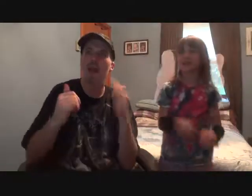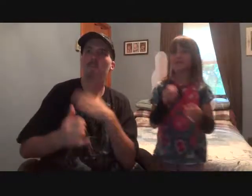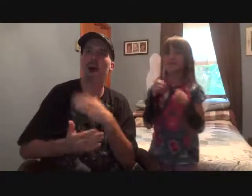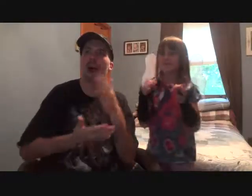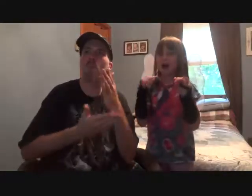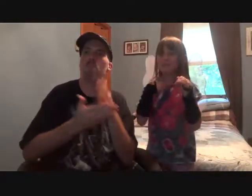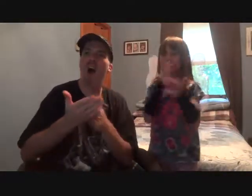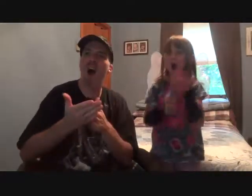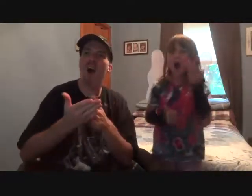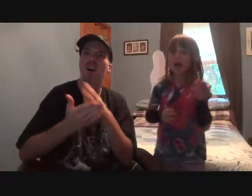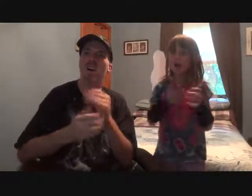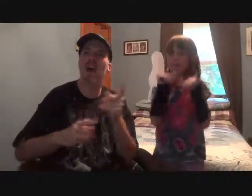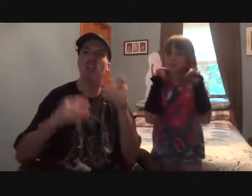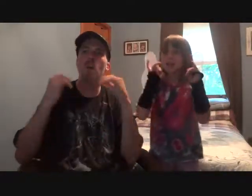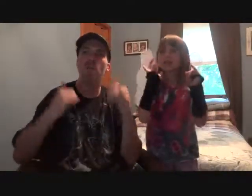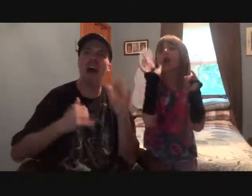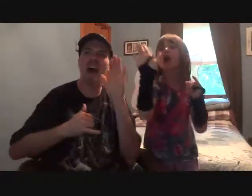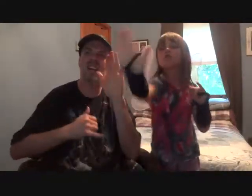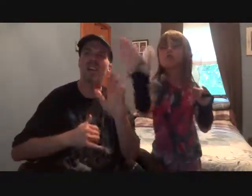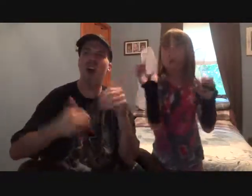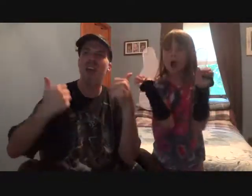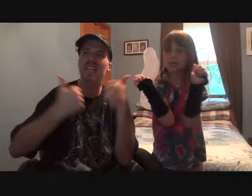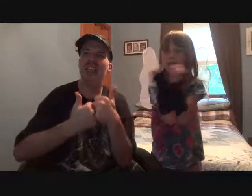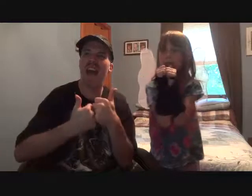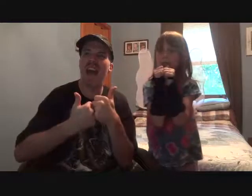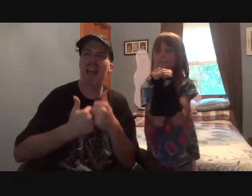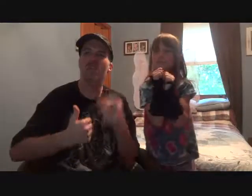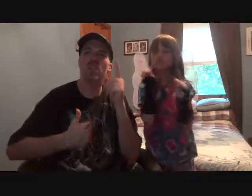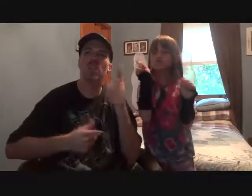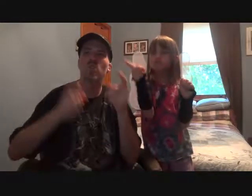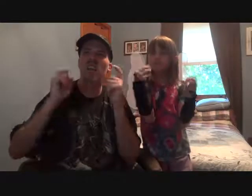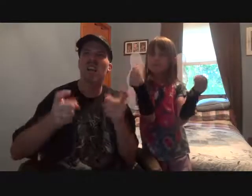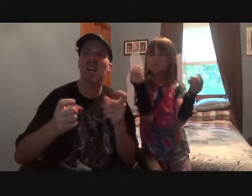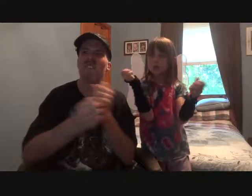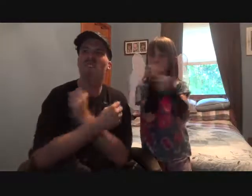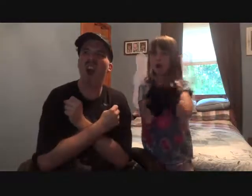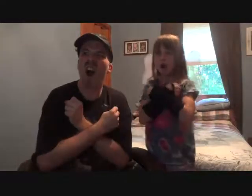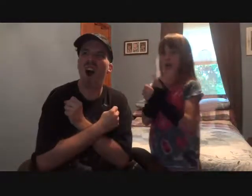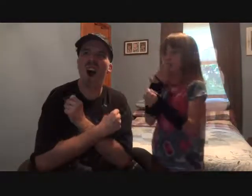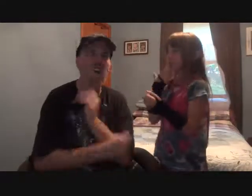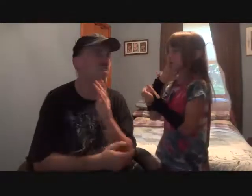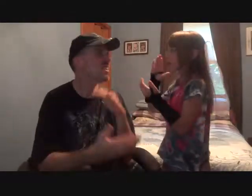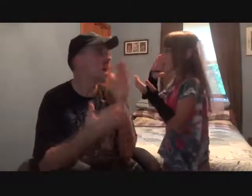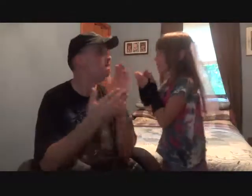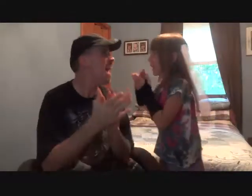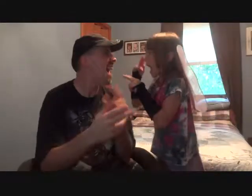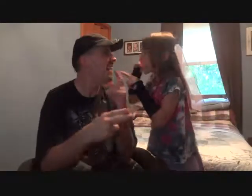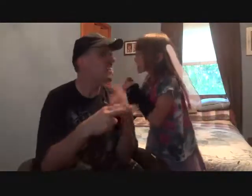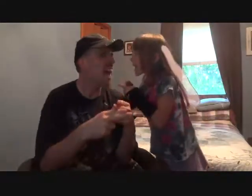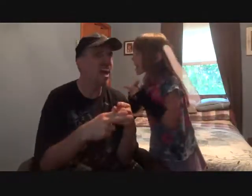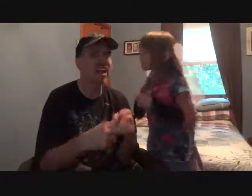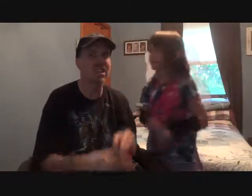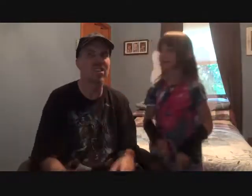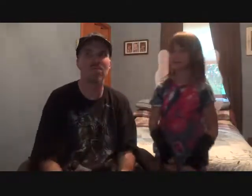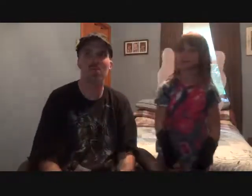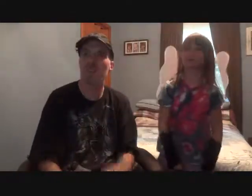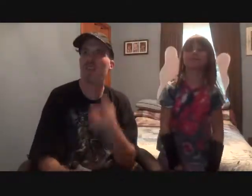play my part, and you play your game, you need love, a bad name. I play my